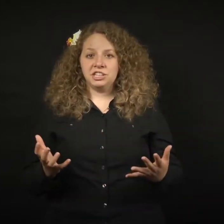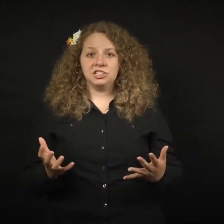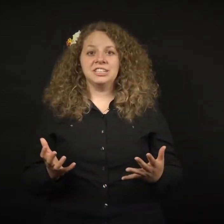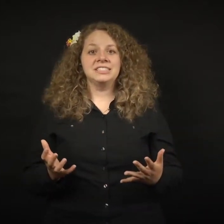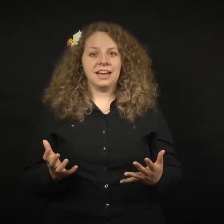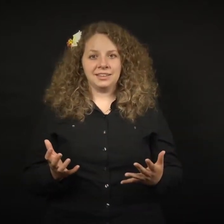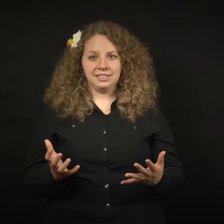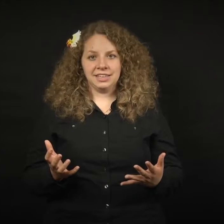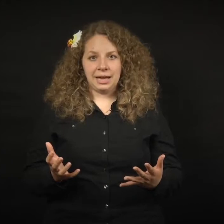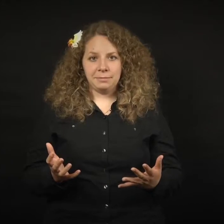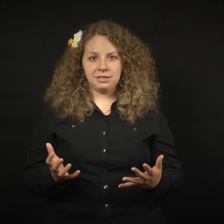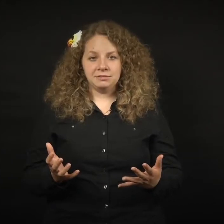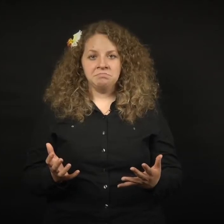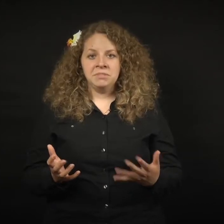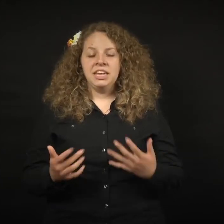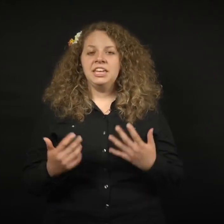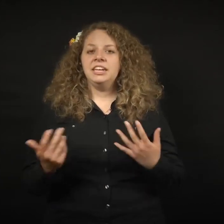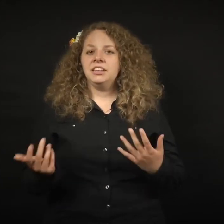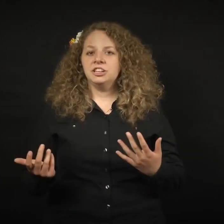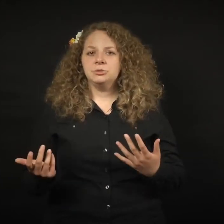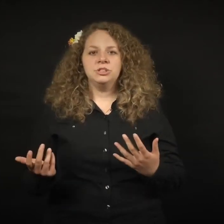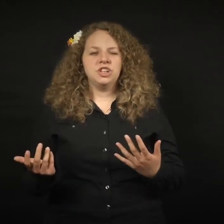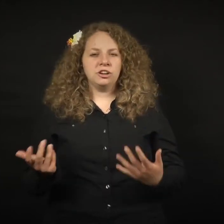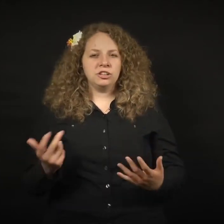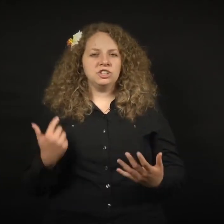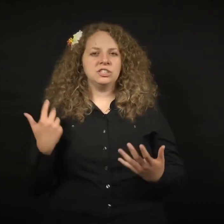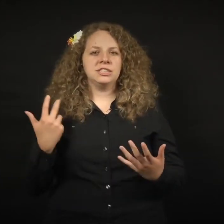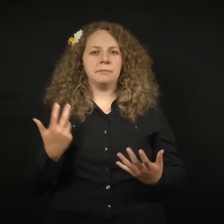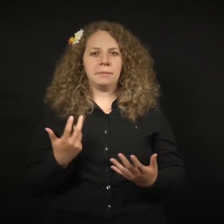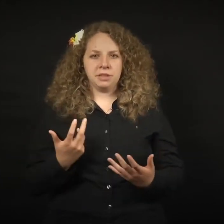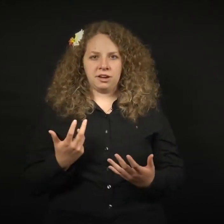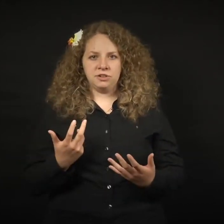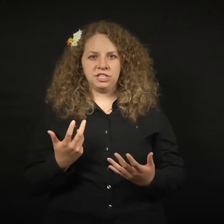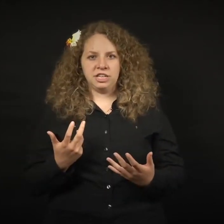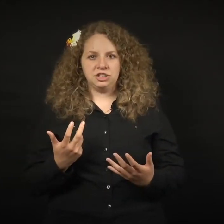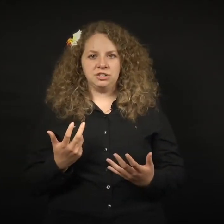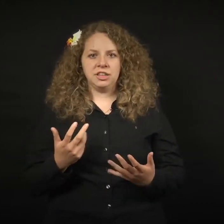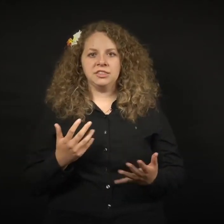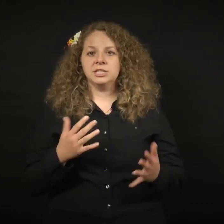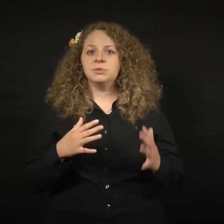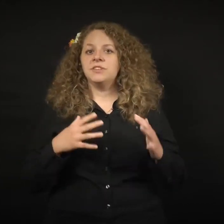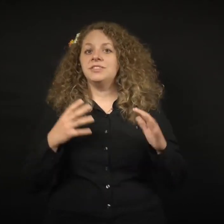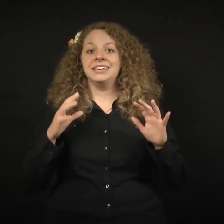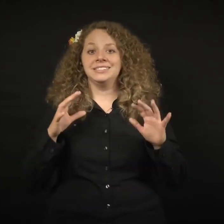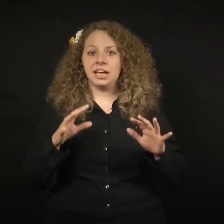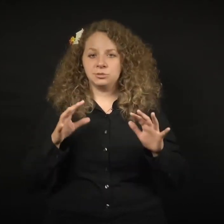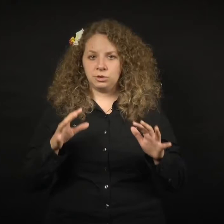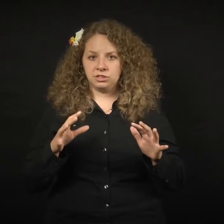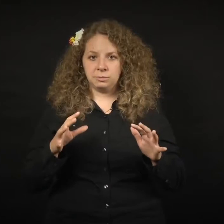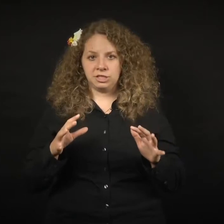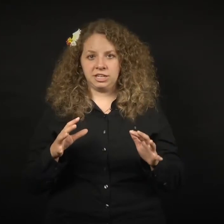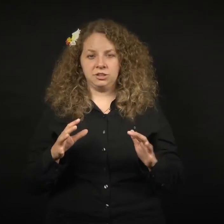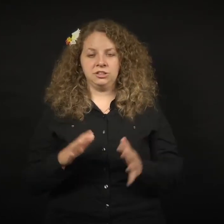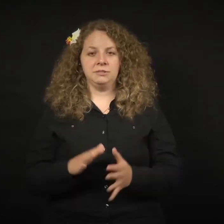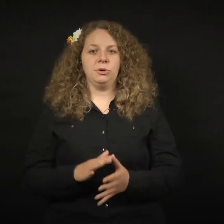conversation exactly as it happened. In English, we generally just sum up the conversation unless we find the exact words particularly